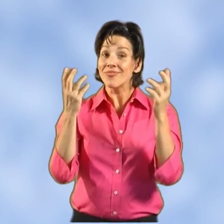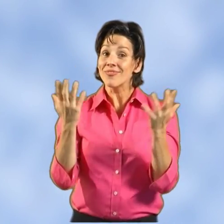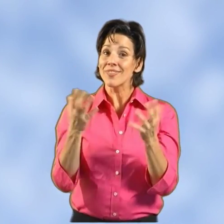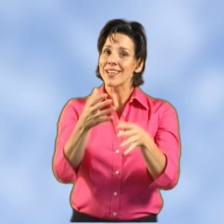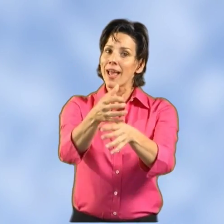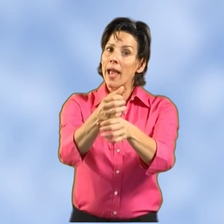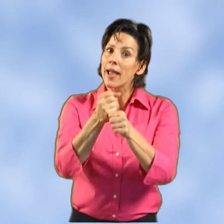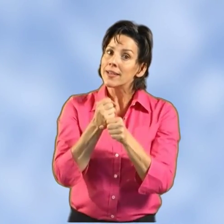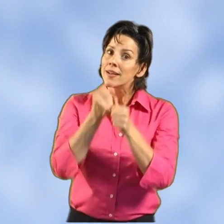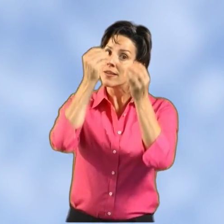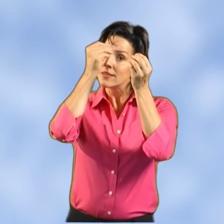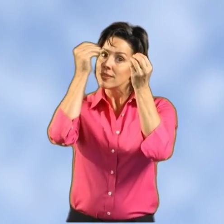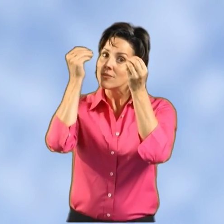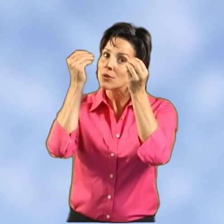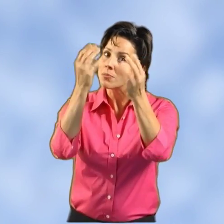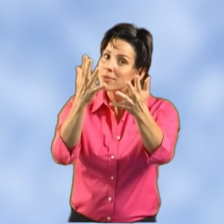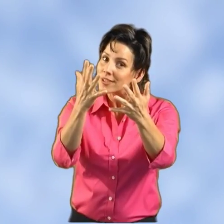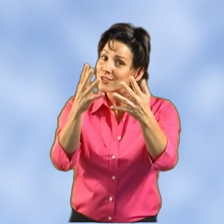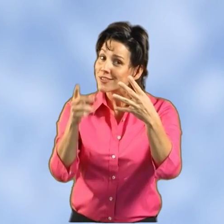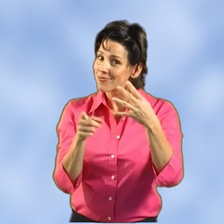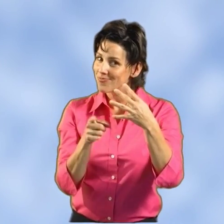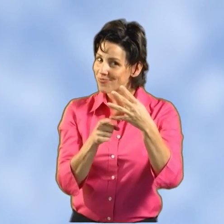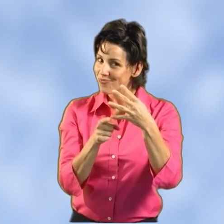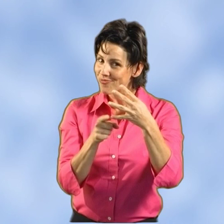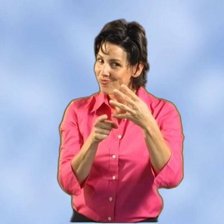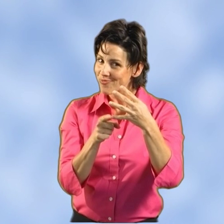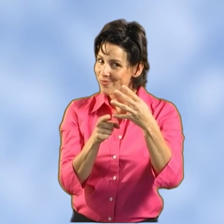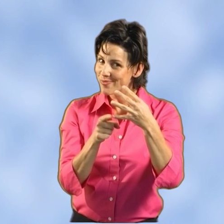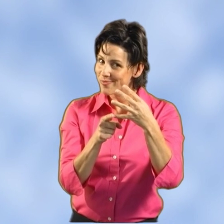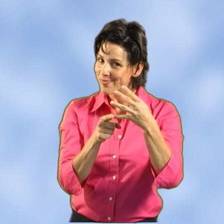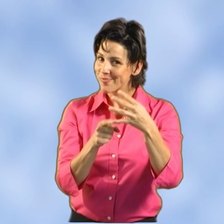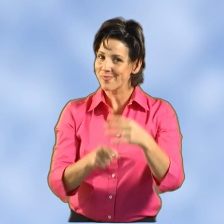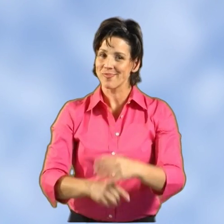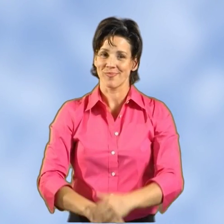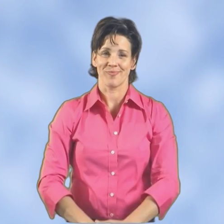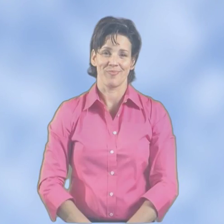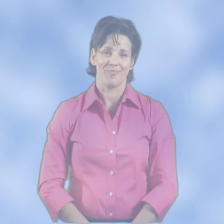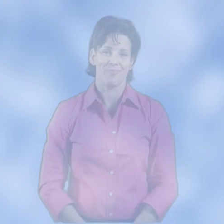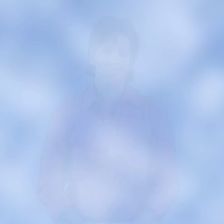answered in Chapter 4, Getting Information, in this DVD.